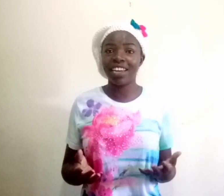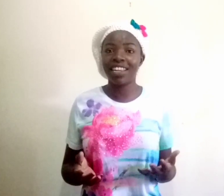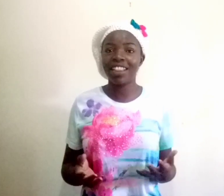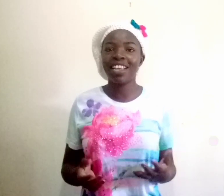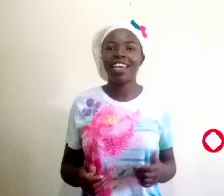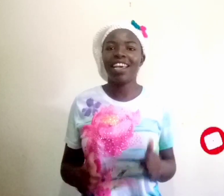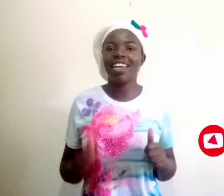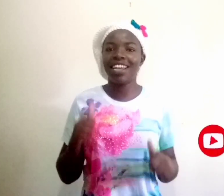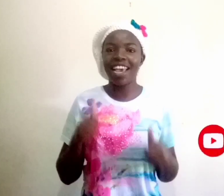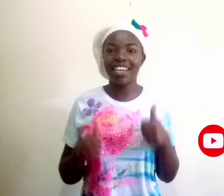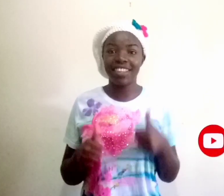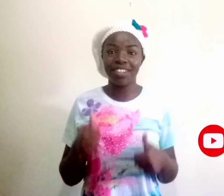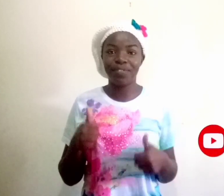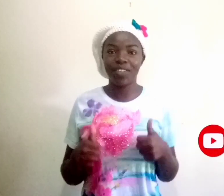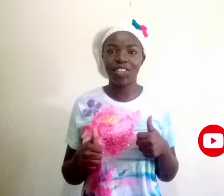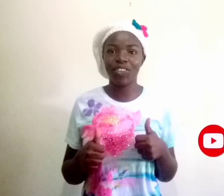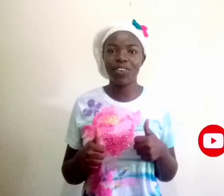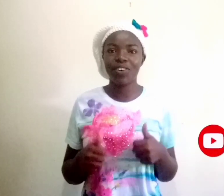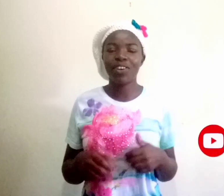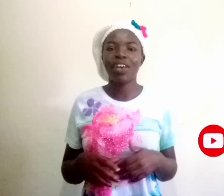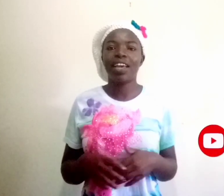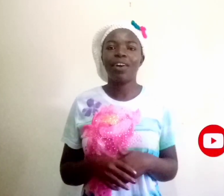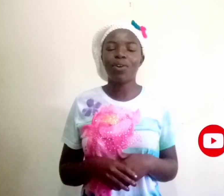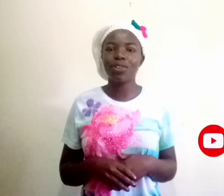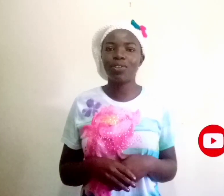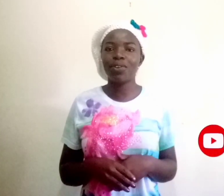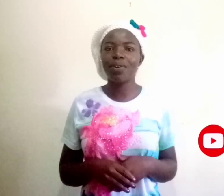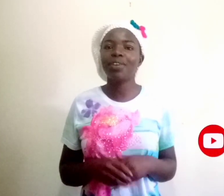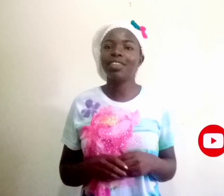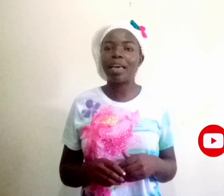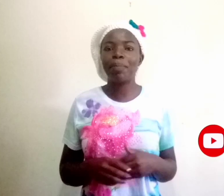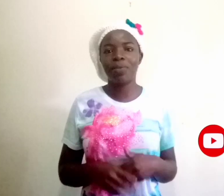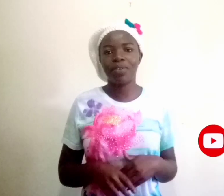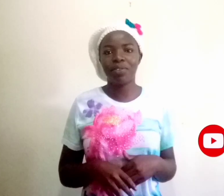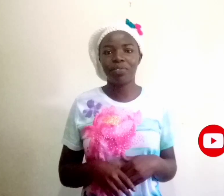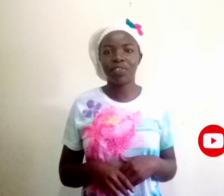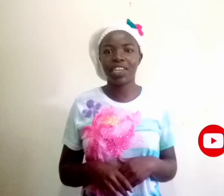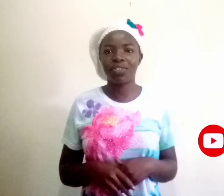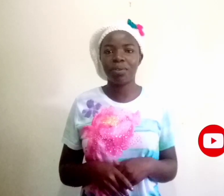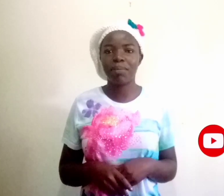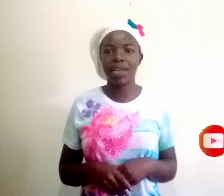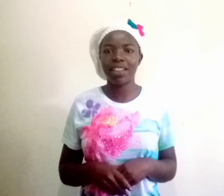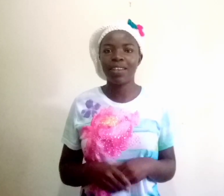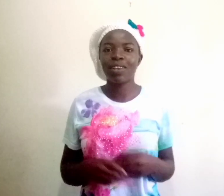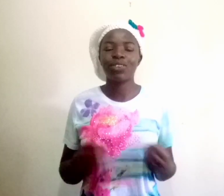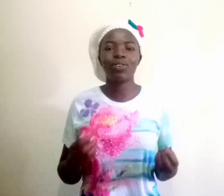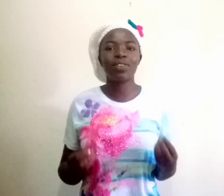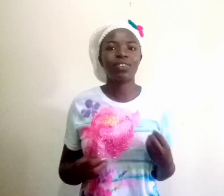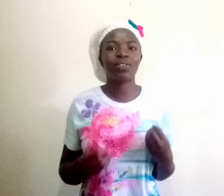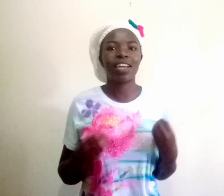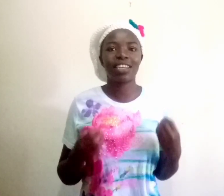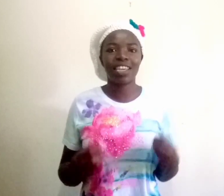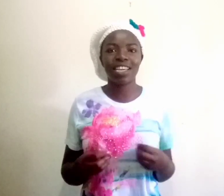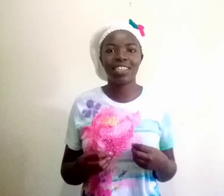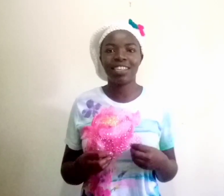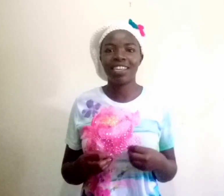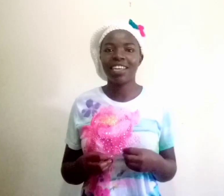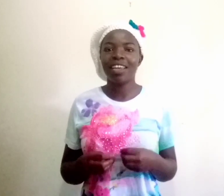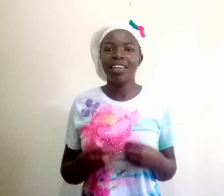channel and like this video. Also tap on the notification bell so that you can get